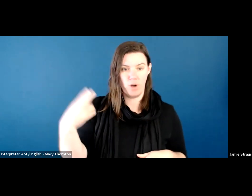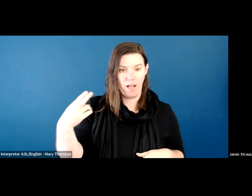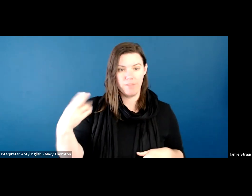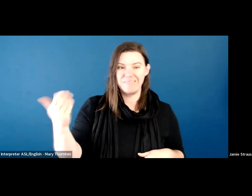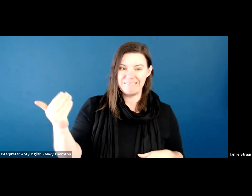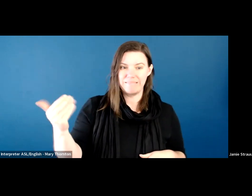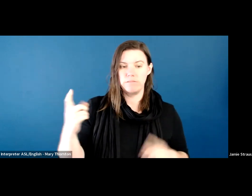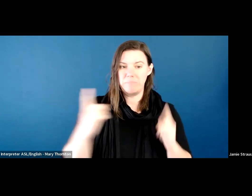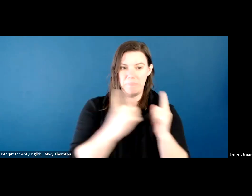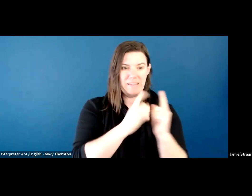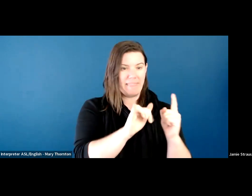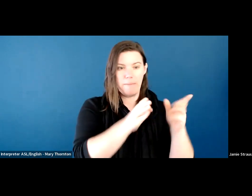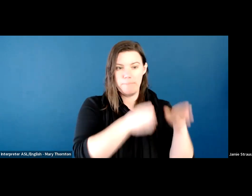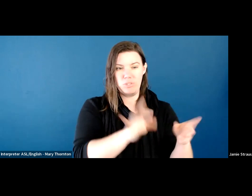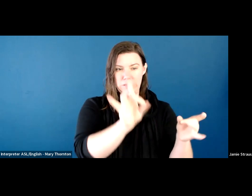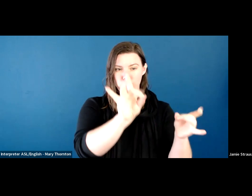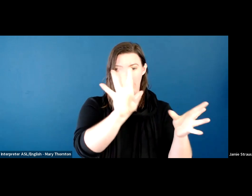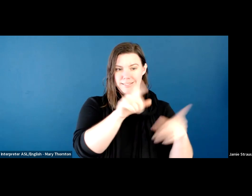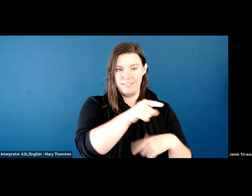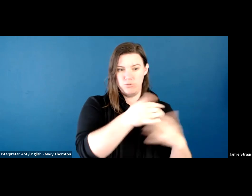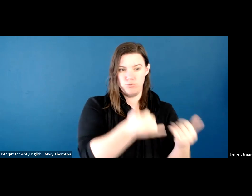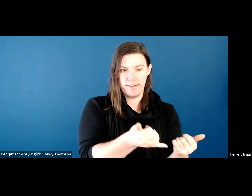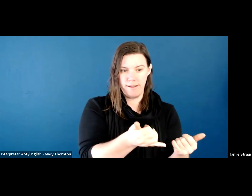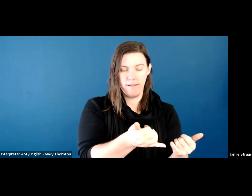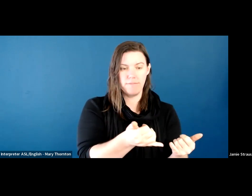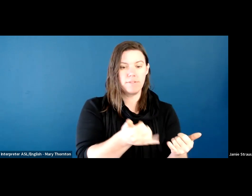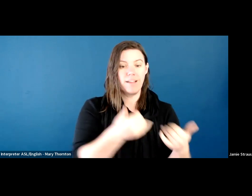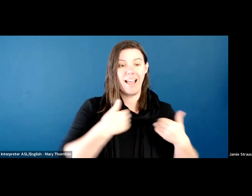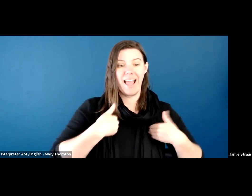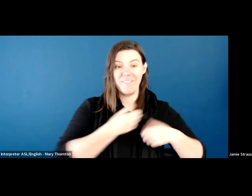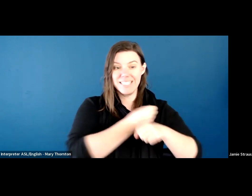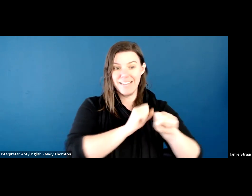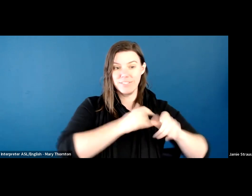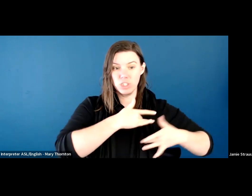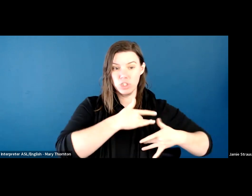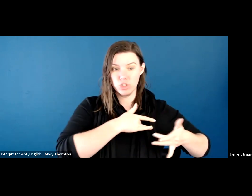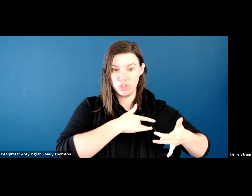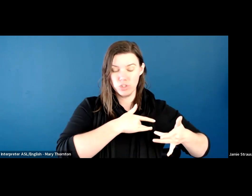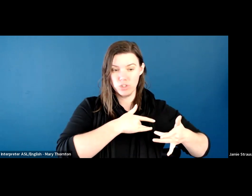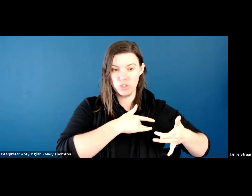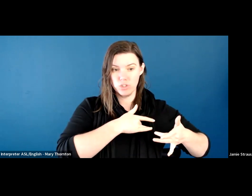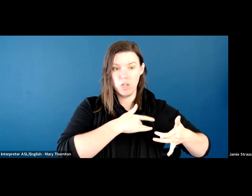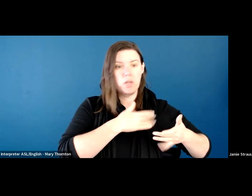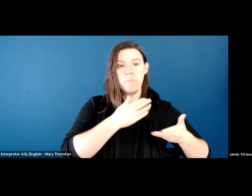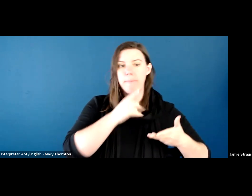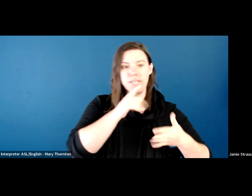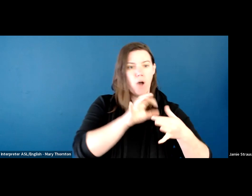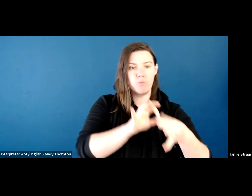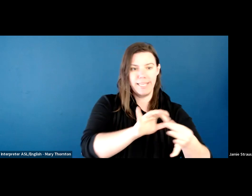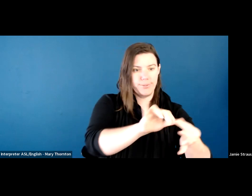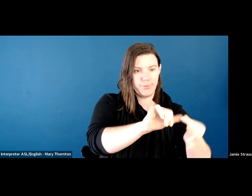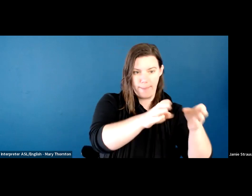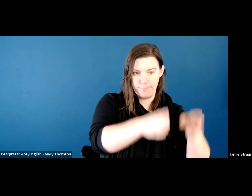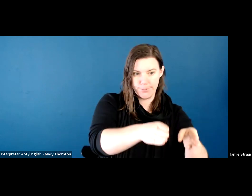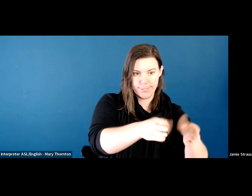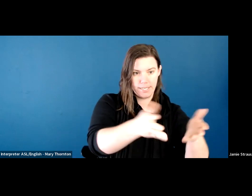and there are safety concerns in that situation, not necessarily related to the person, but it could be related to the person, it could